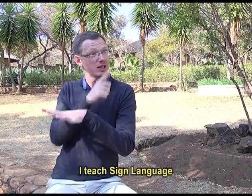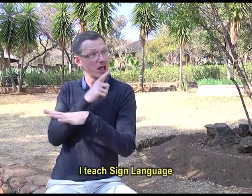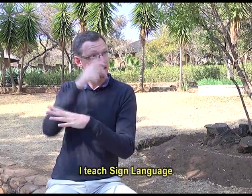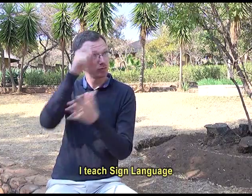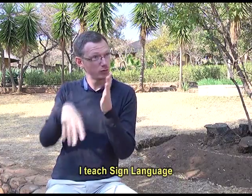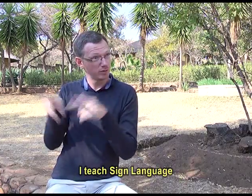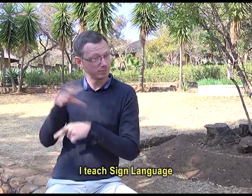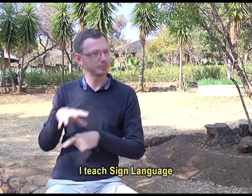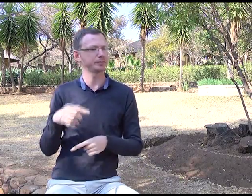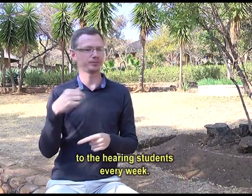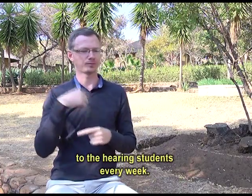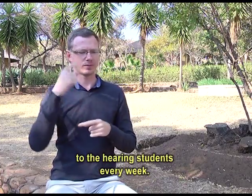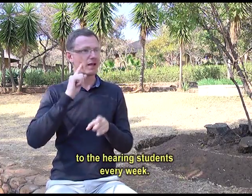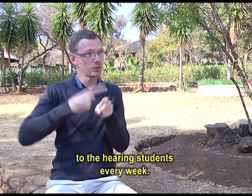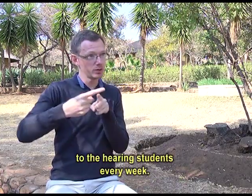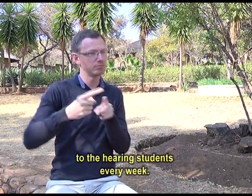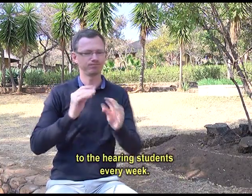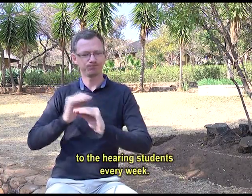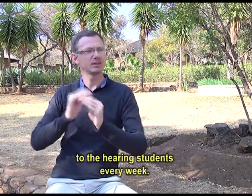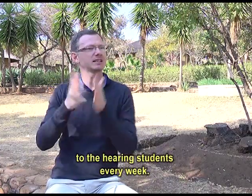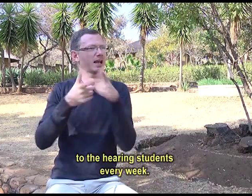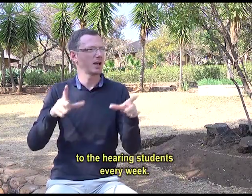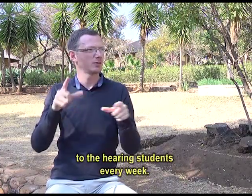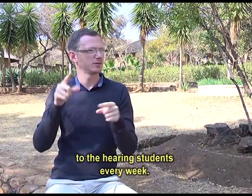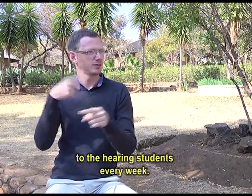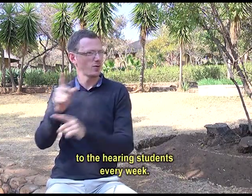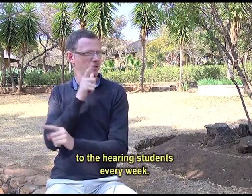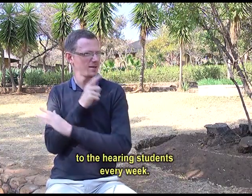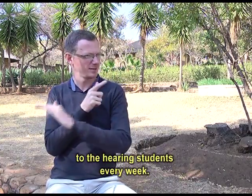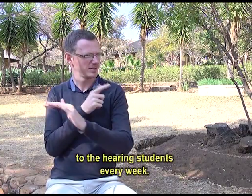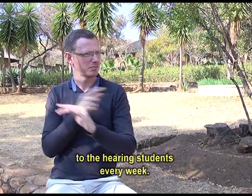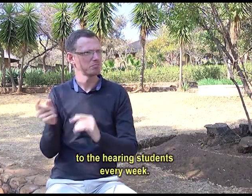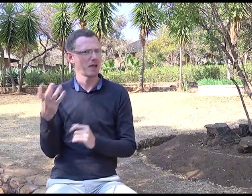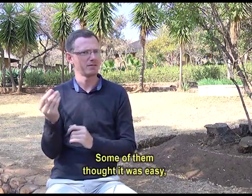I teach sign language to the hearing students every week.